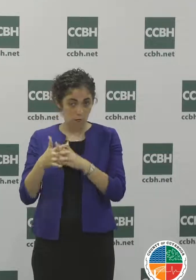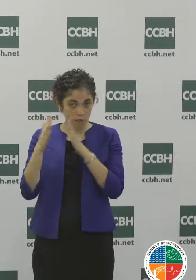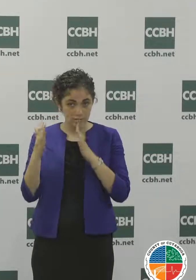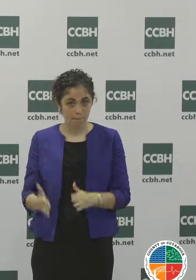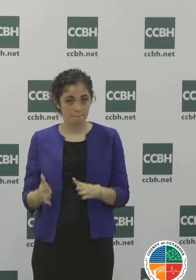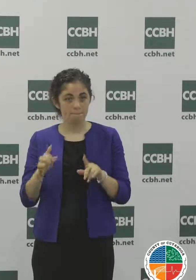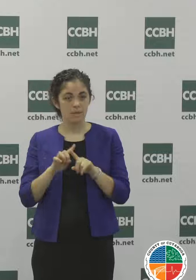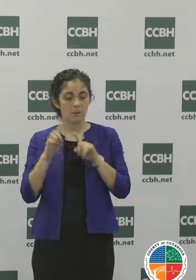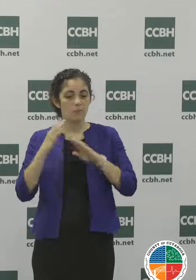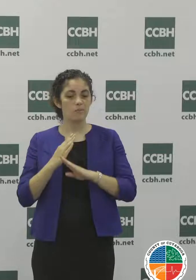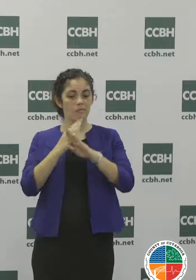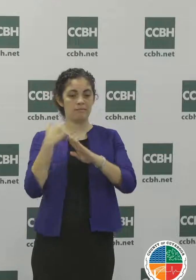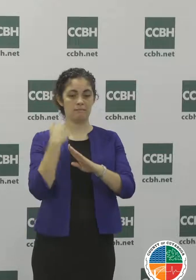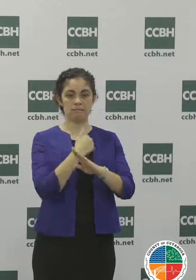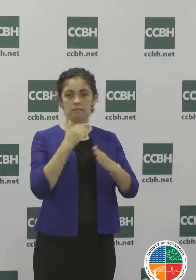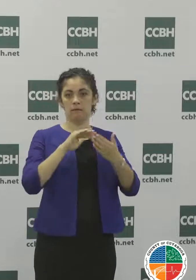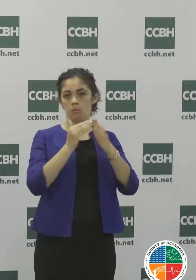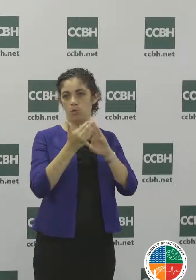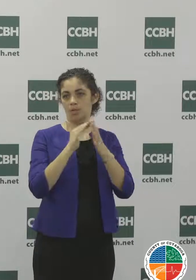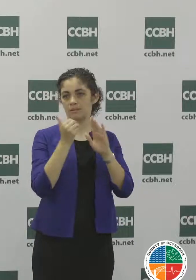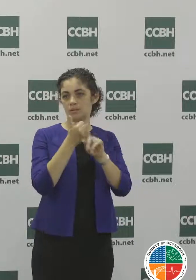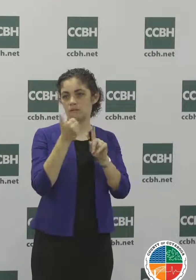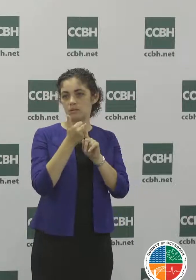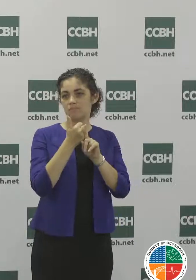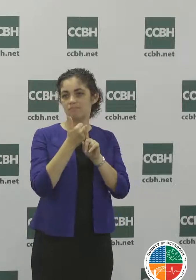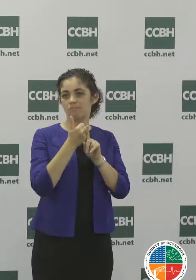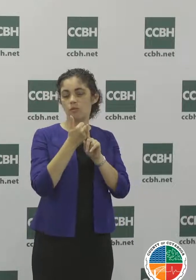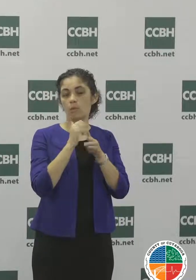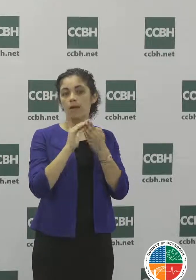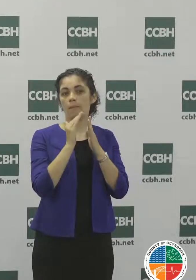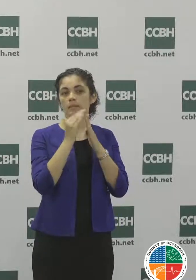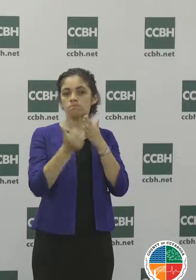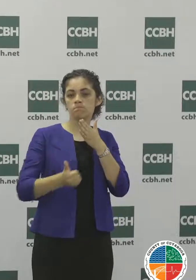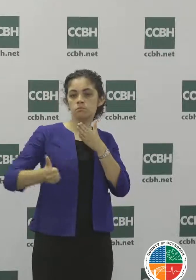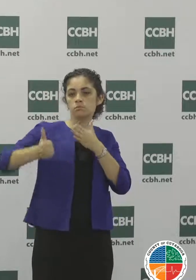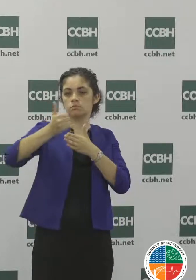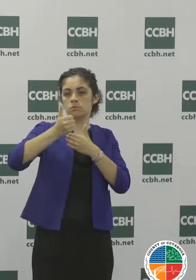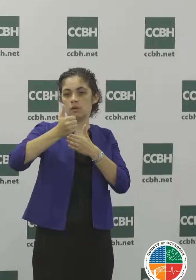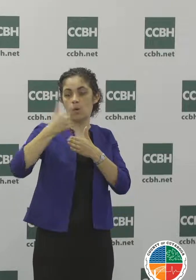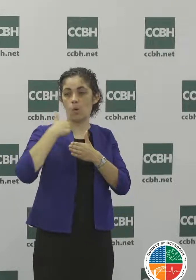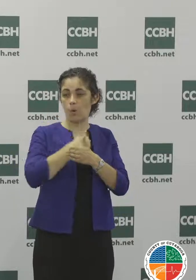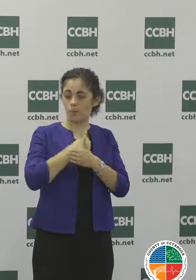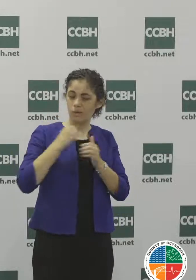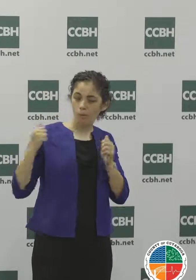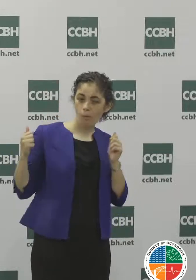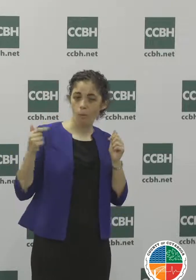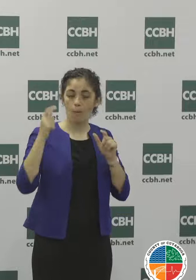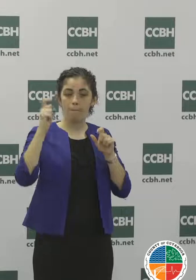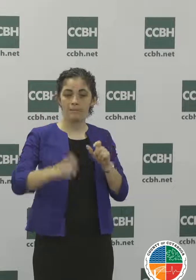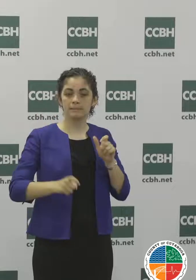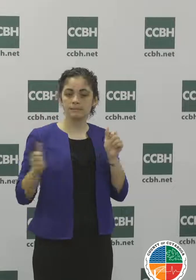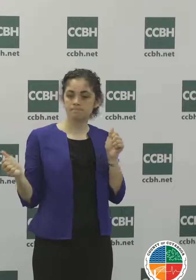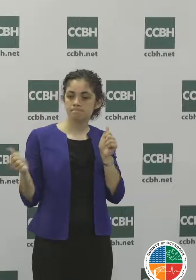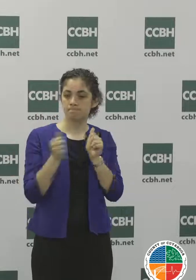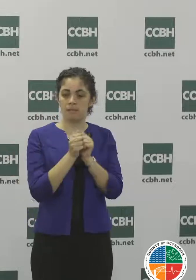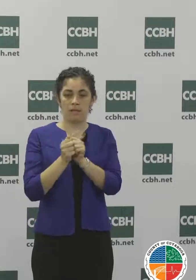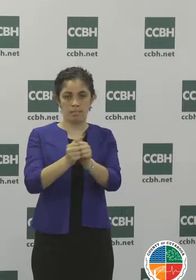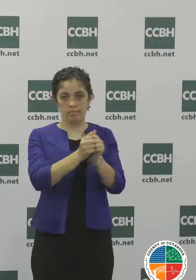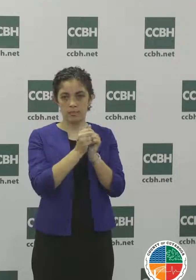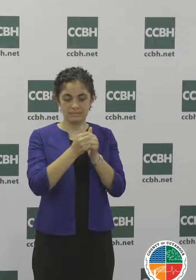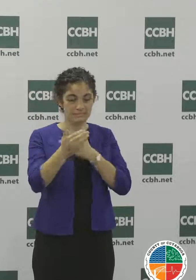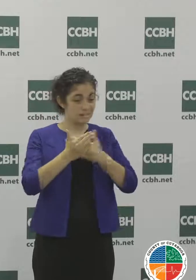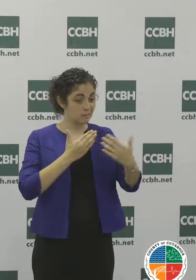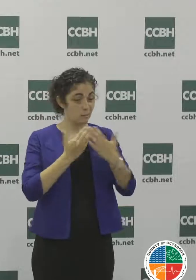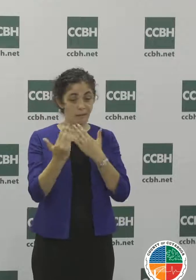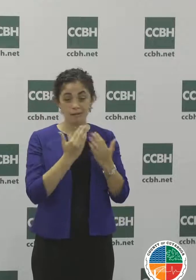It prevents us as a community from reaching our potential. We must all come together,